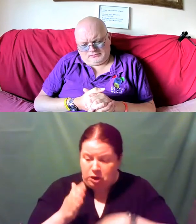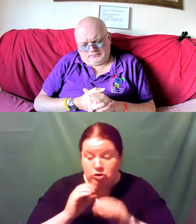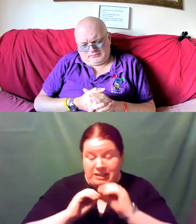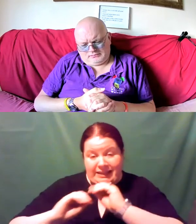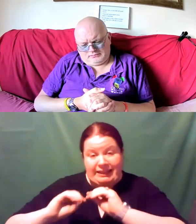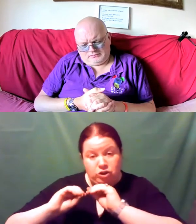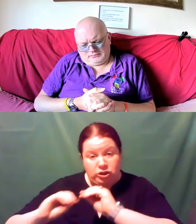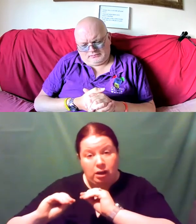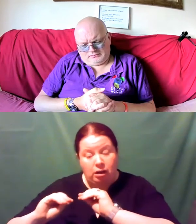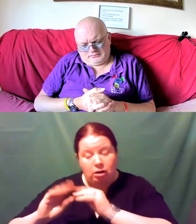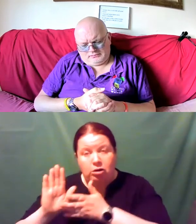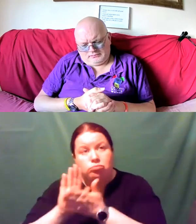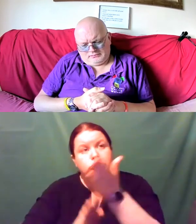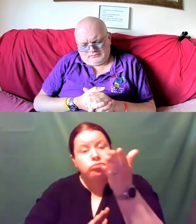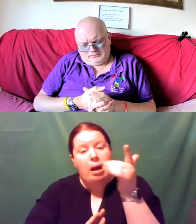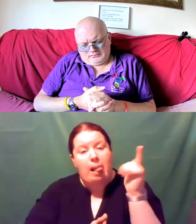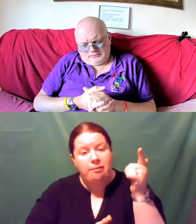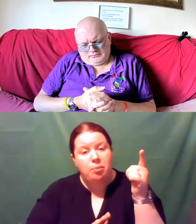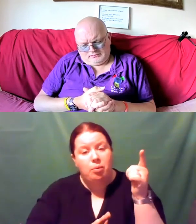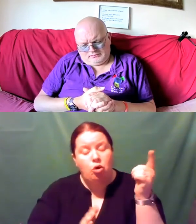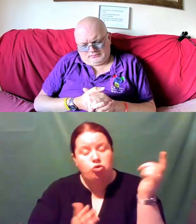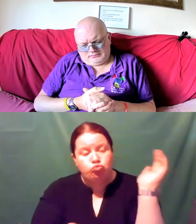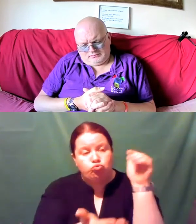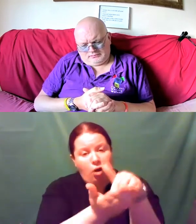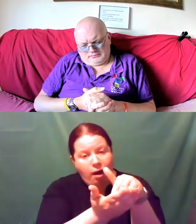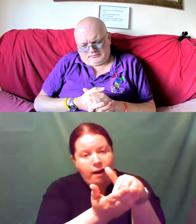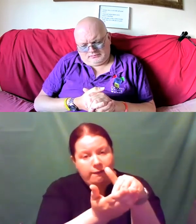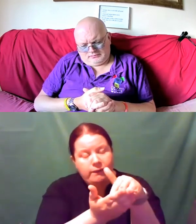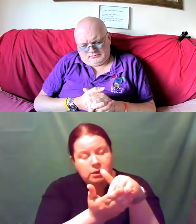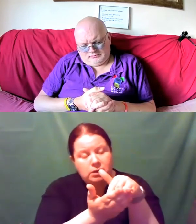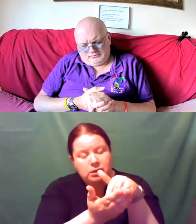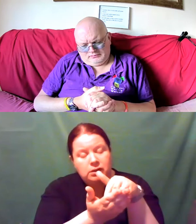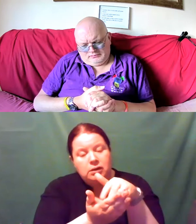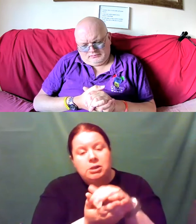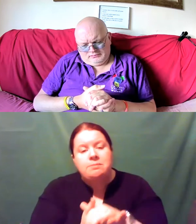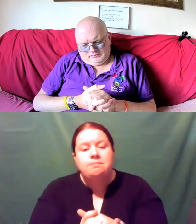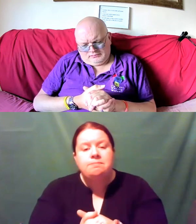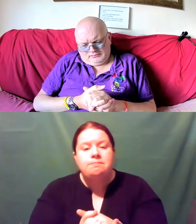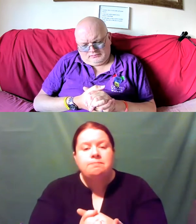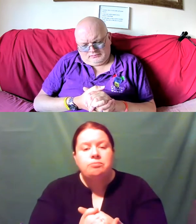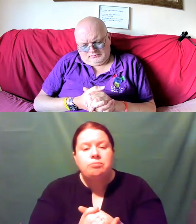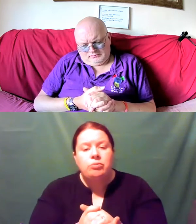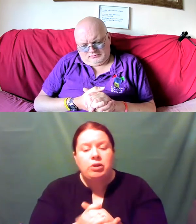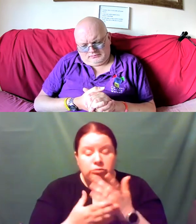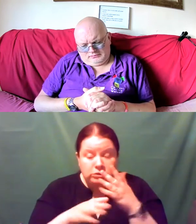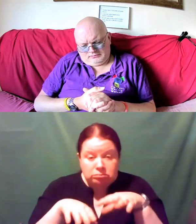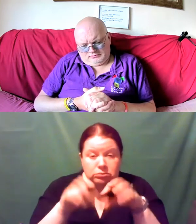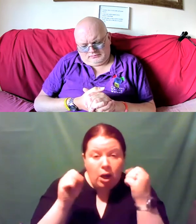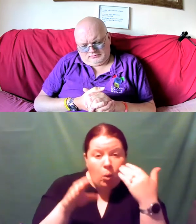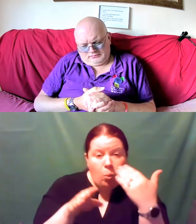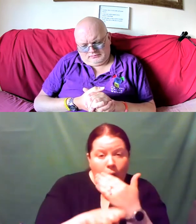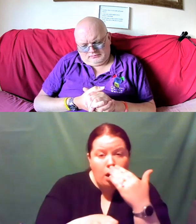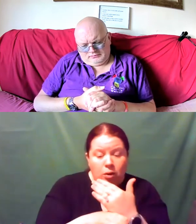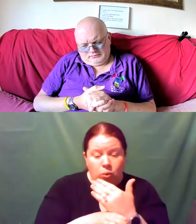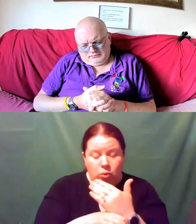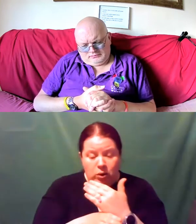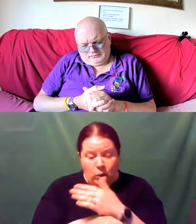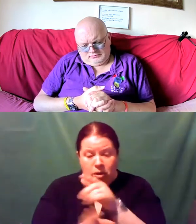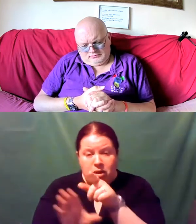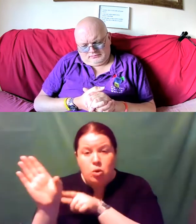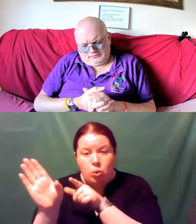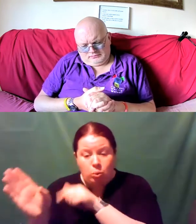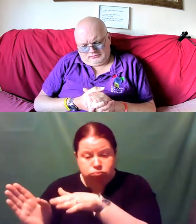you came to Liverpool around that time, you took up kind of, you know, work with young people in LGBT youth